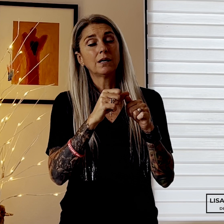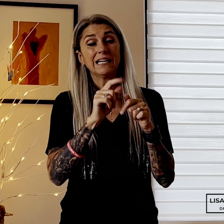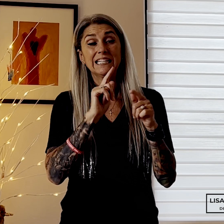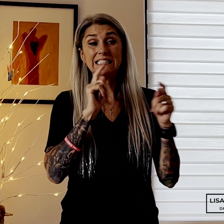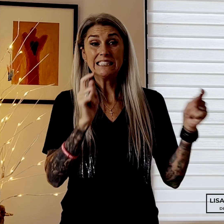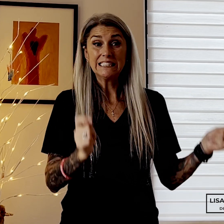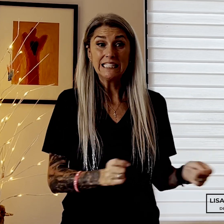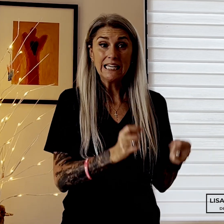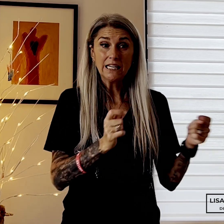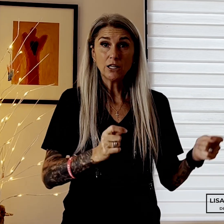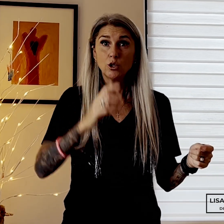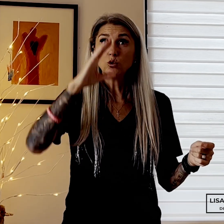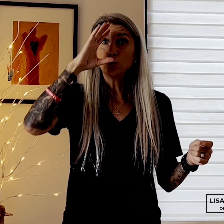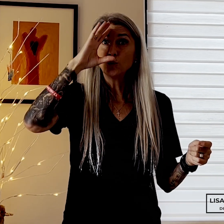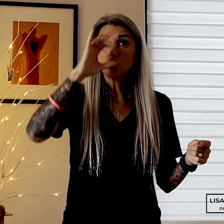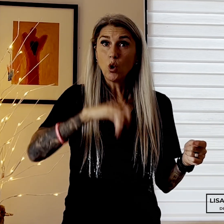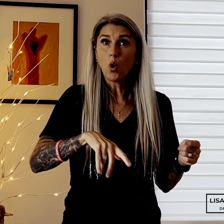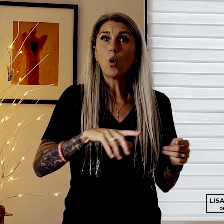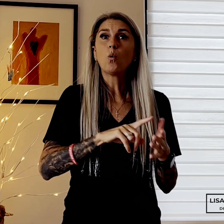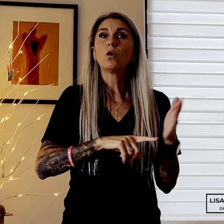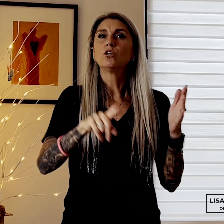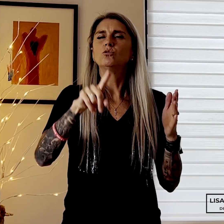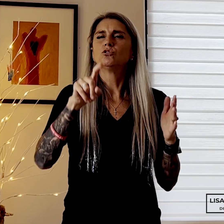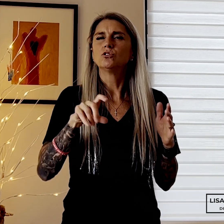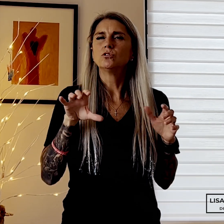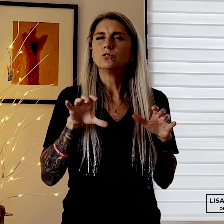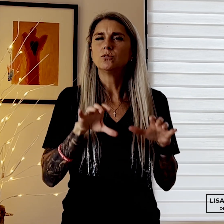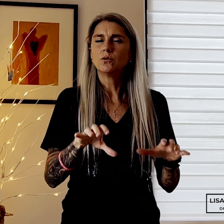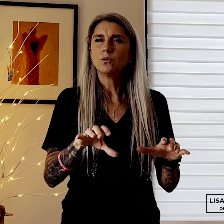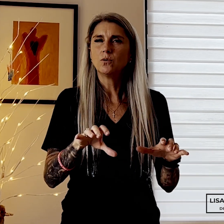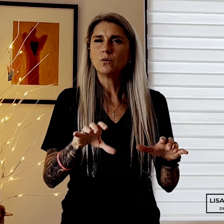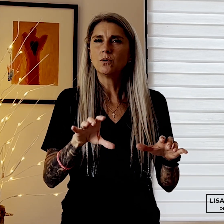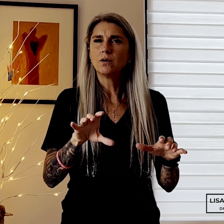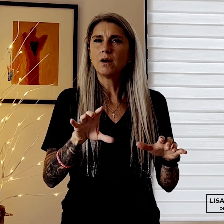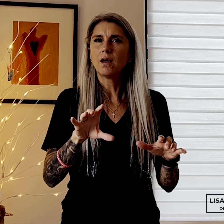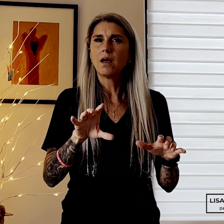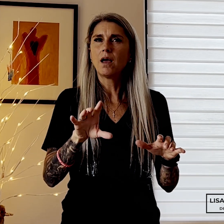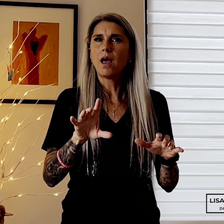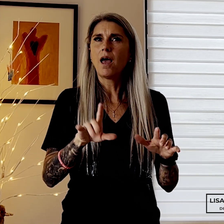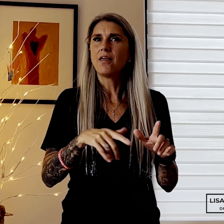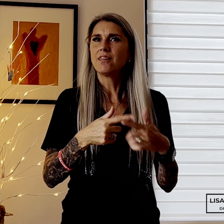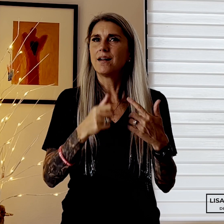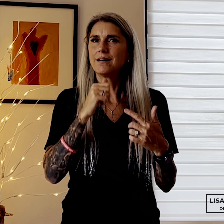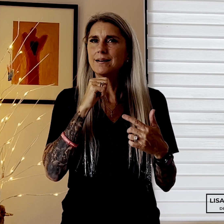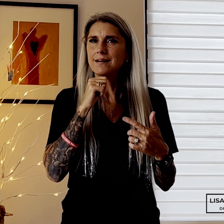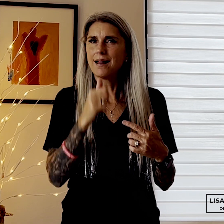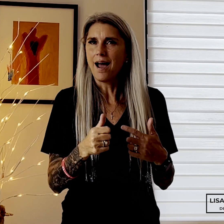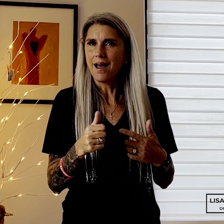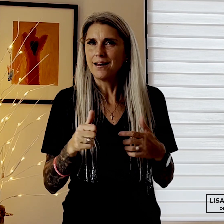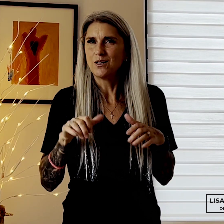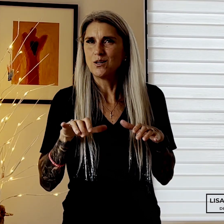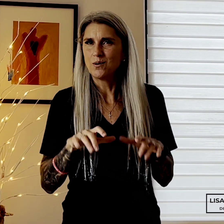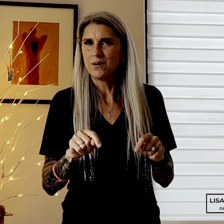is sin to know what you ought to do and then not do it."